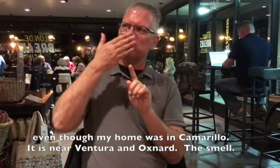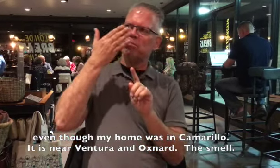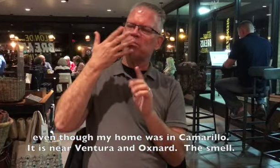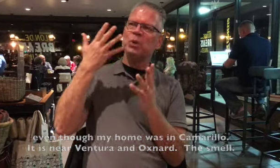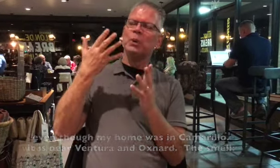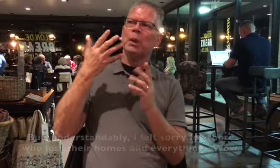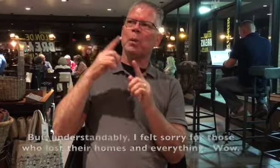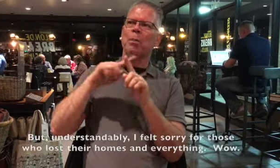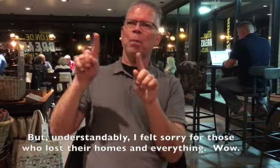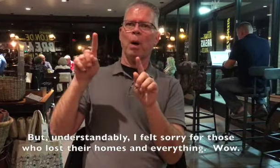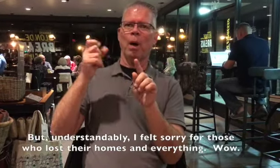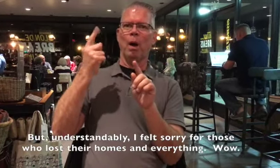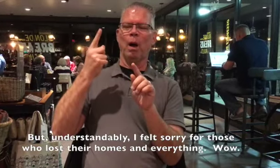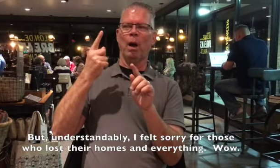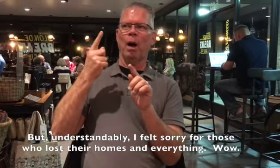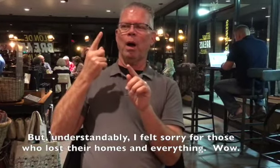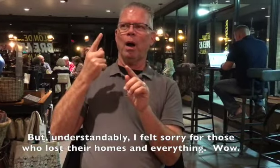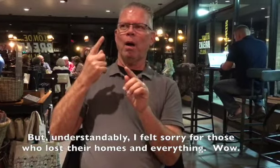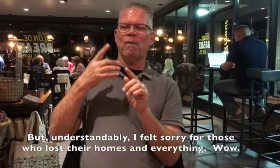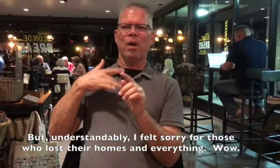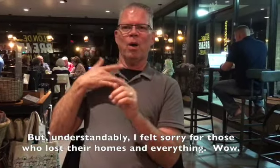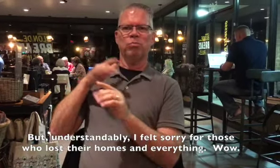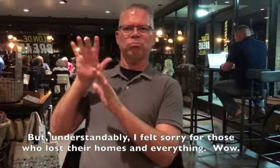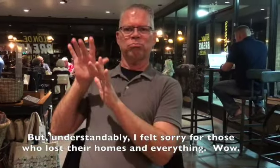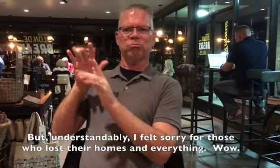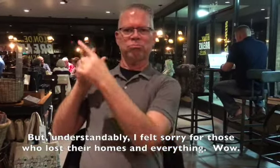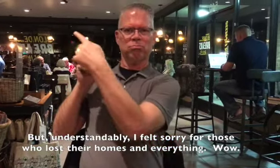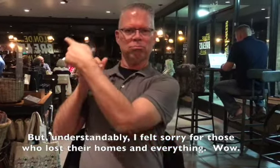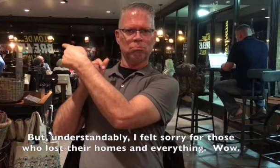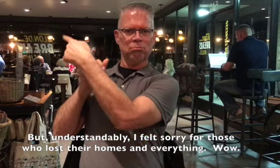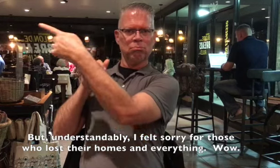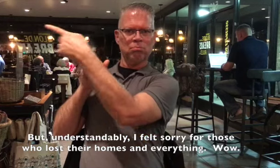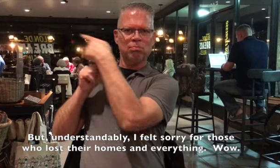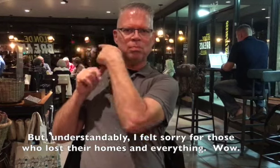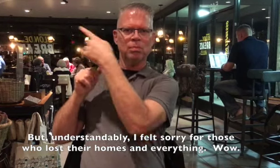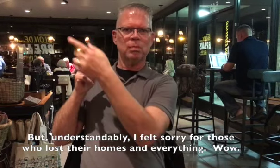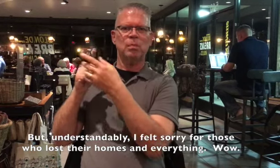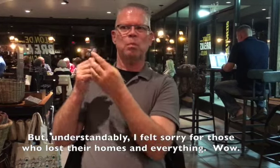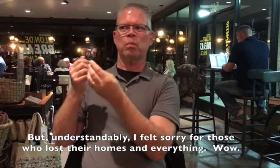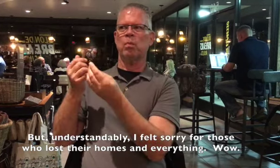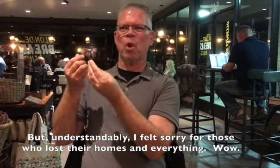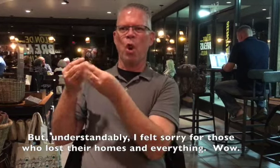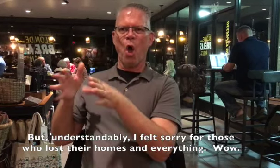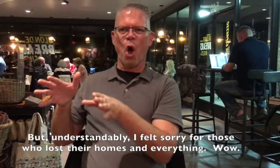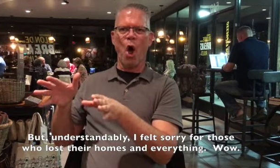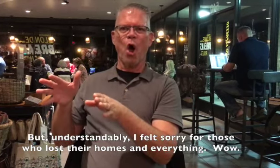The smell. But understandably, I felt sorry for those who lost their homes and everything.